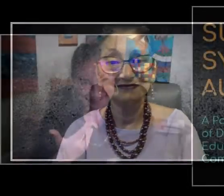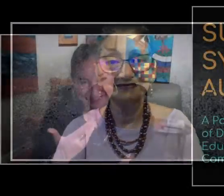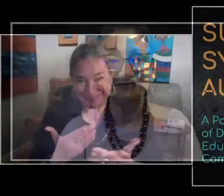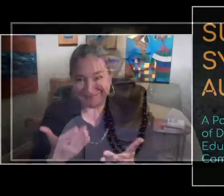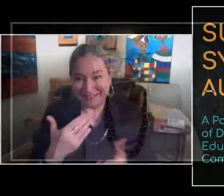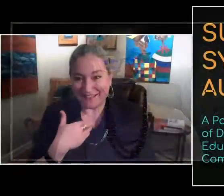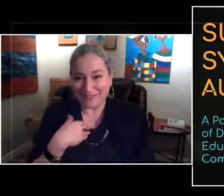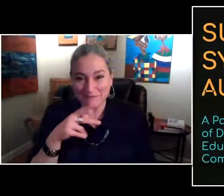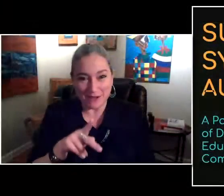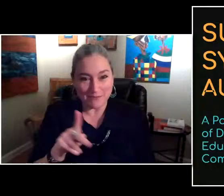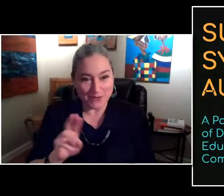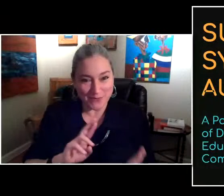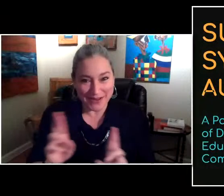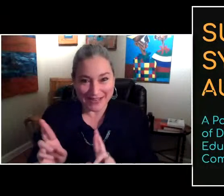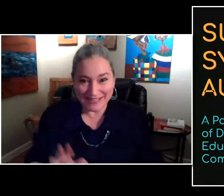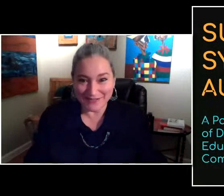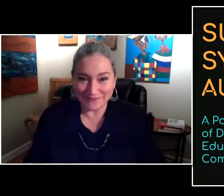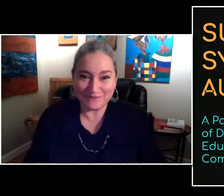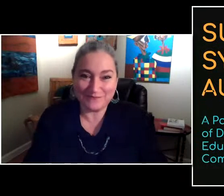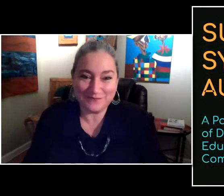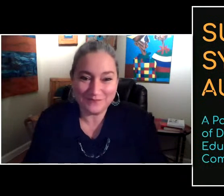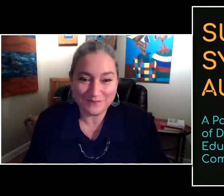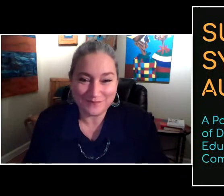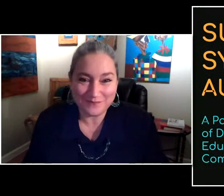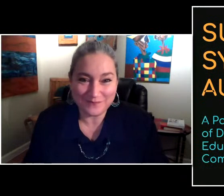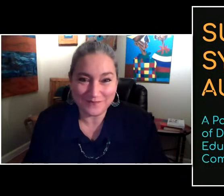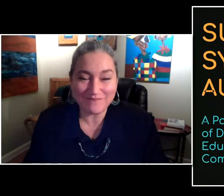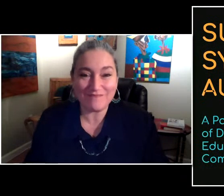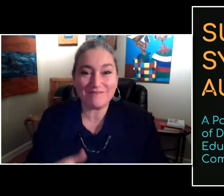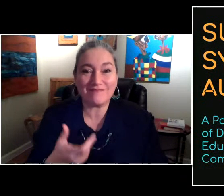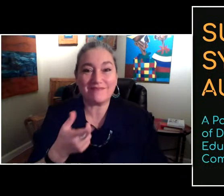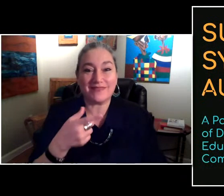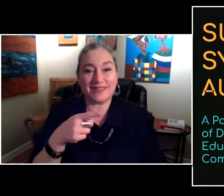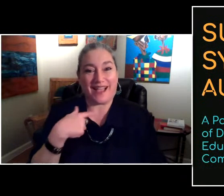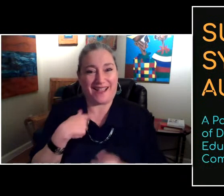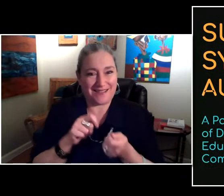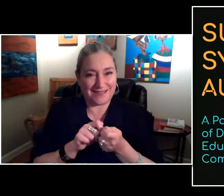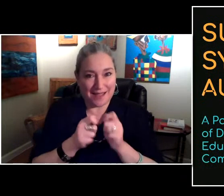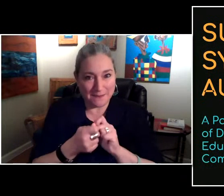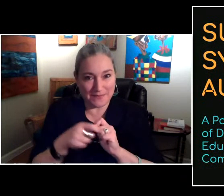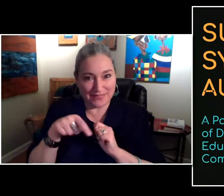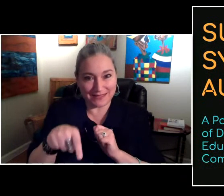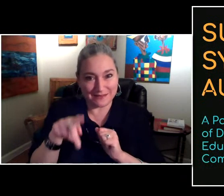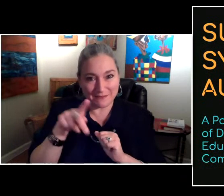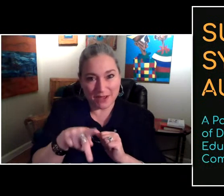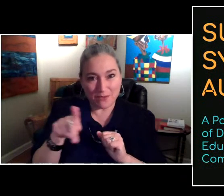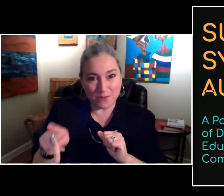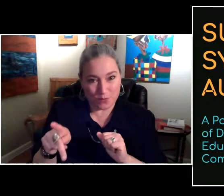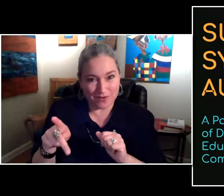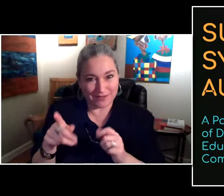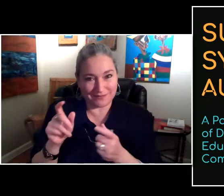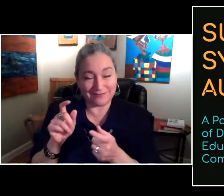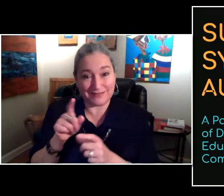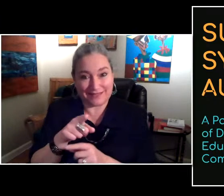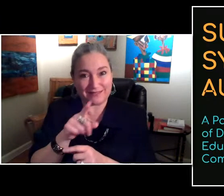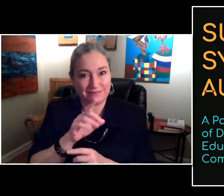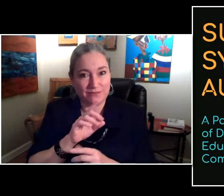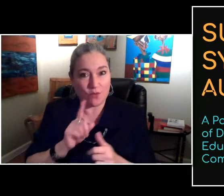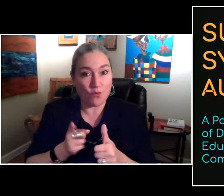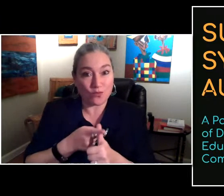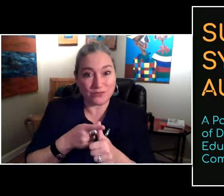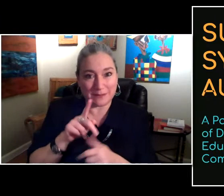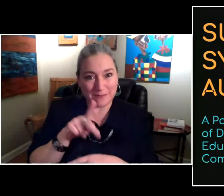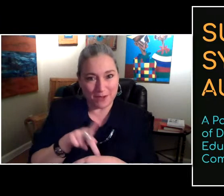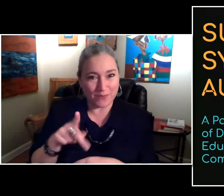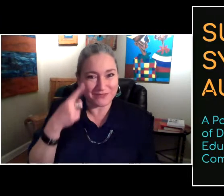this important information. So Julie, the floor is yours. All right, and it looks like the PowerPoint is ready.